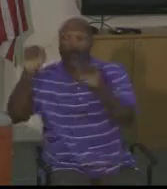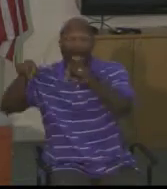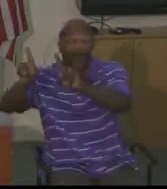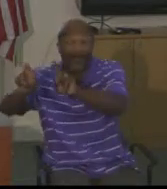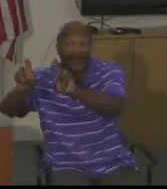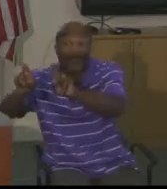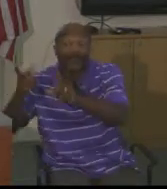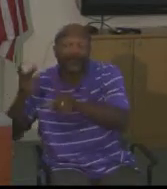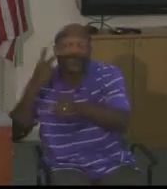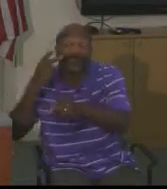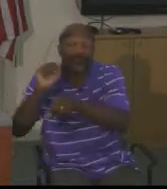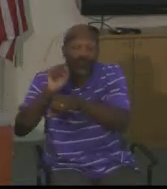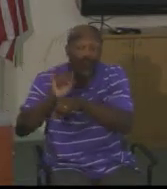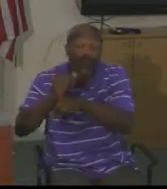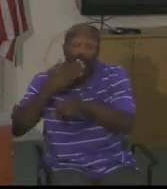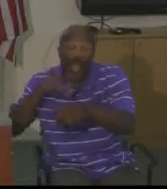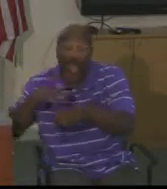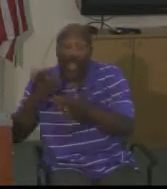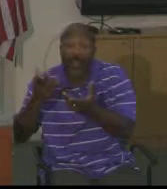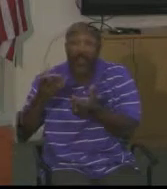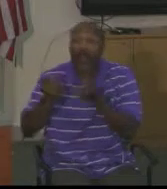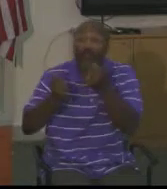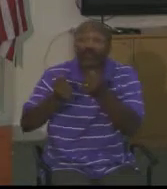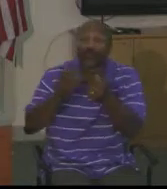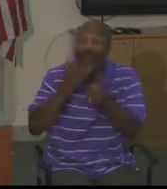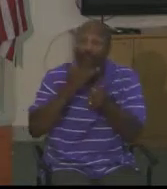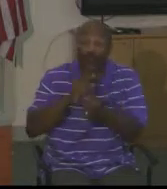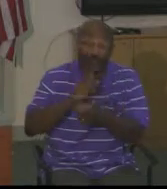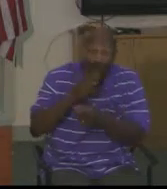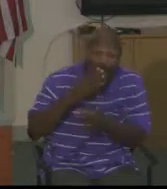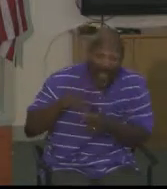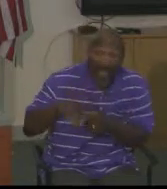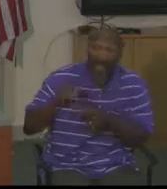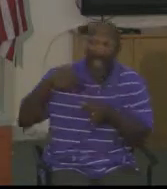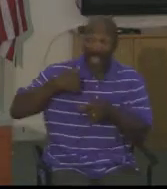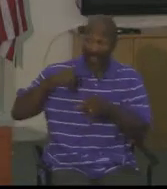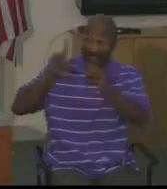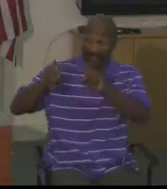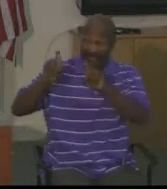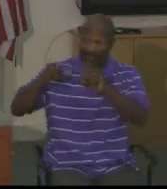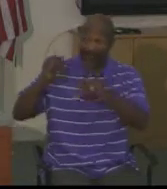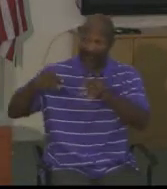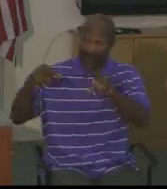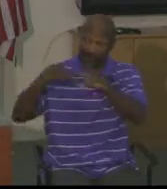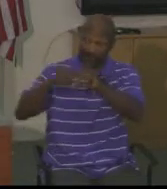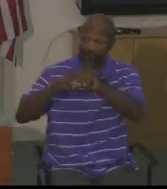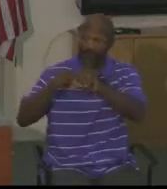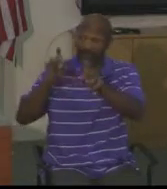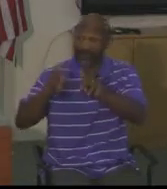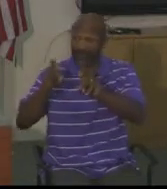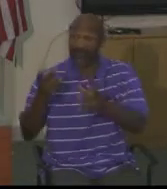drives and determine if they really are bad or not. I have a tester that we can plug in.